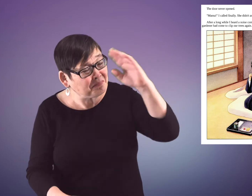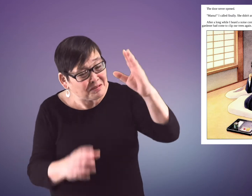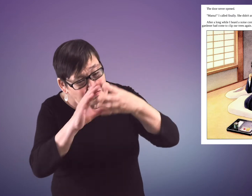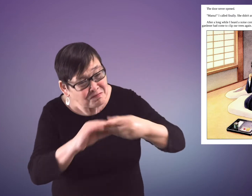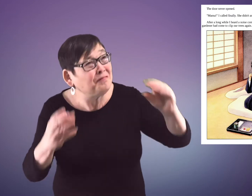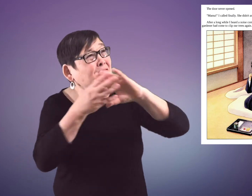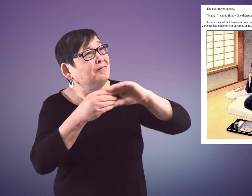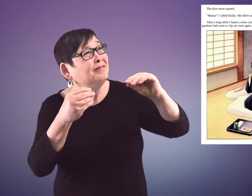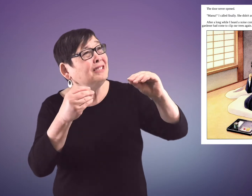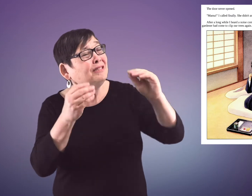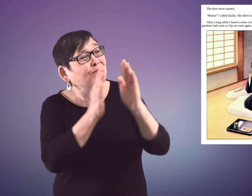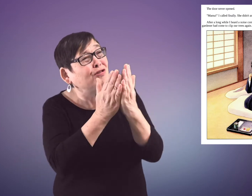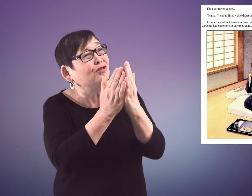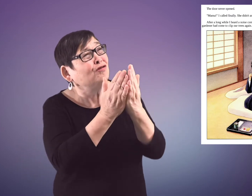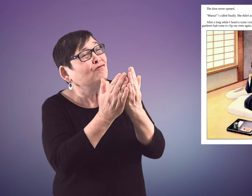"Will you read me any stories?"